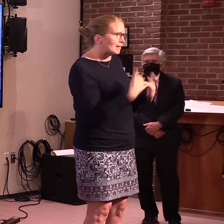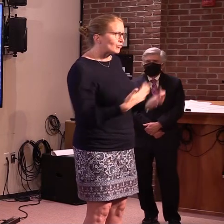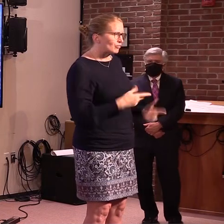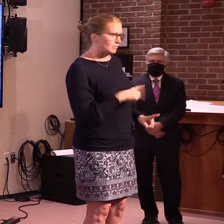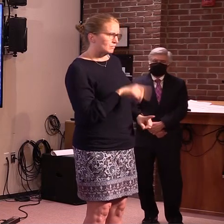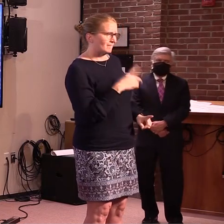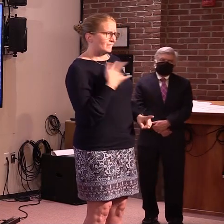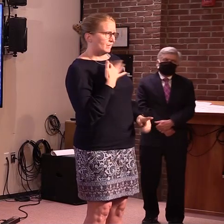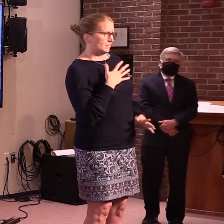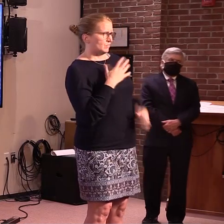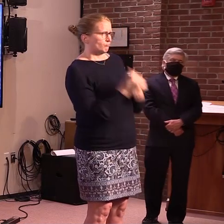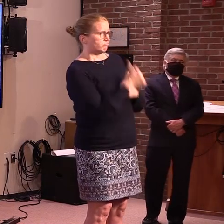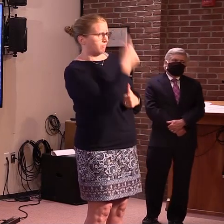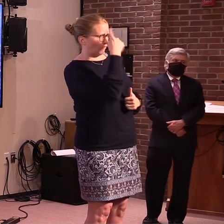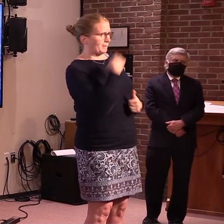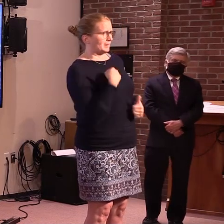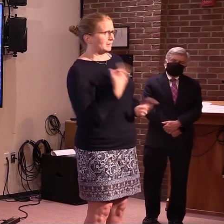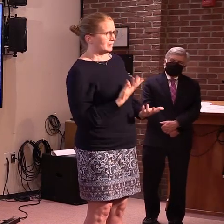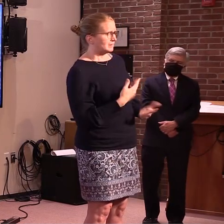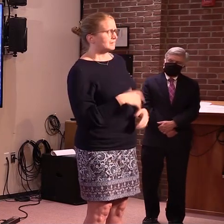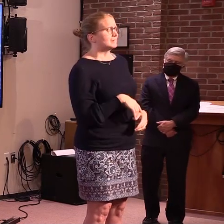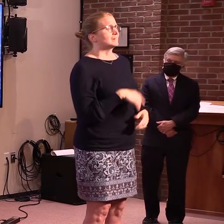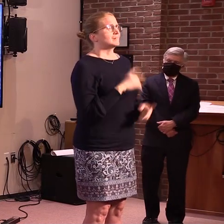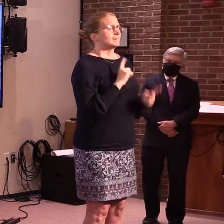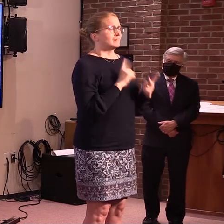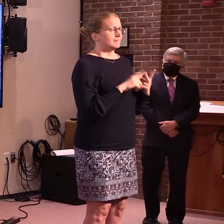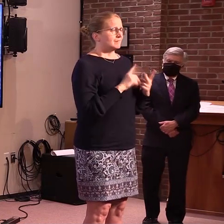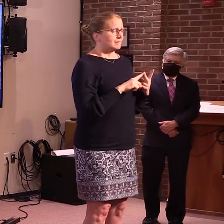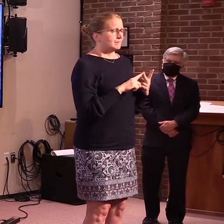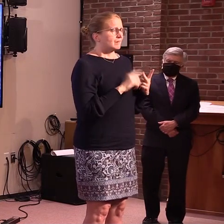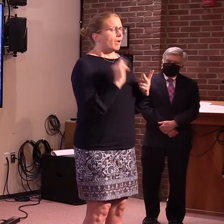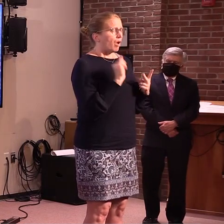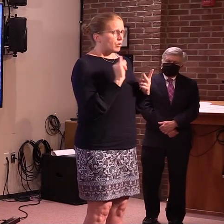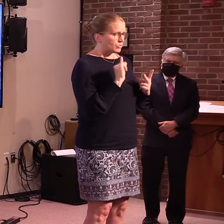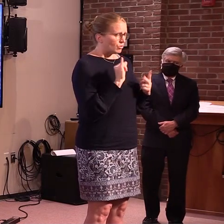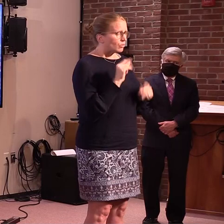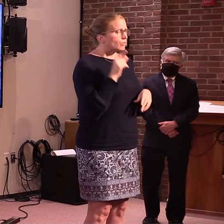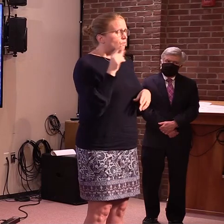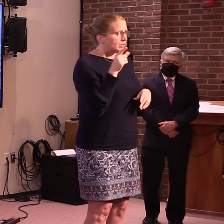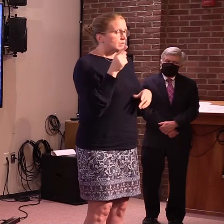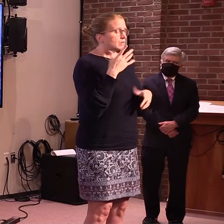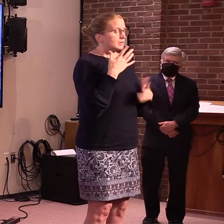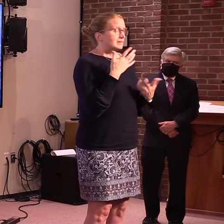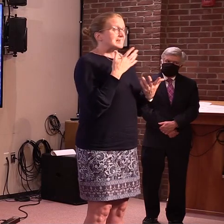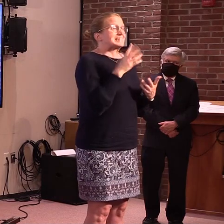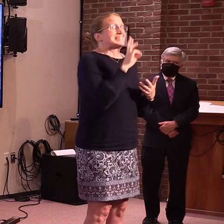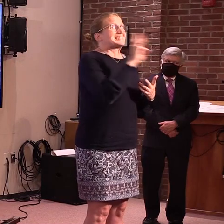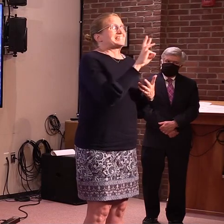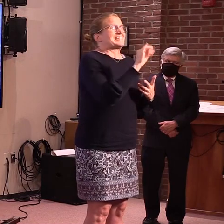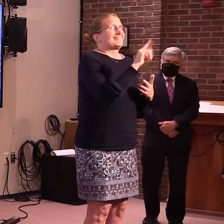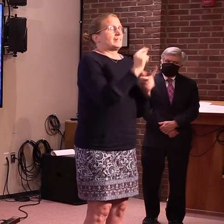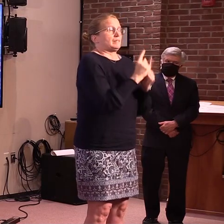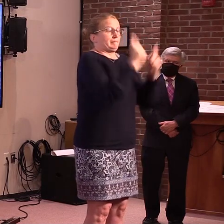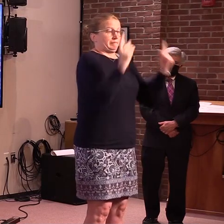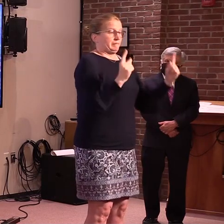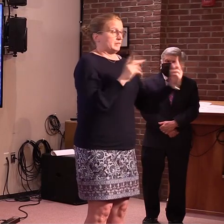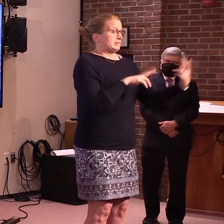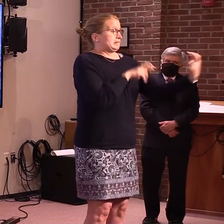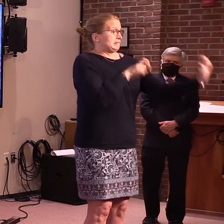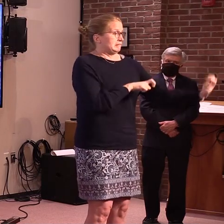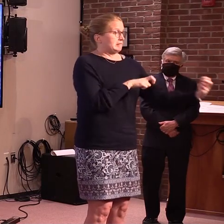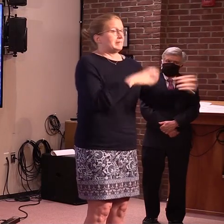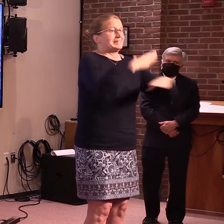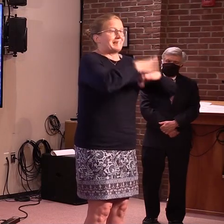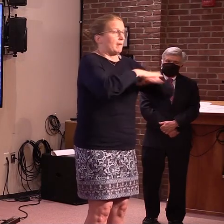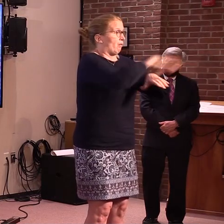element of this is that the restaurants have been instructed to keep everyone at a 6-foot distance, but obviously the servers can't do that when they're serving